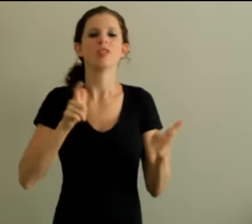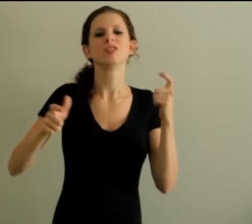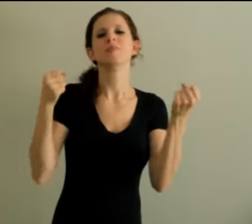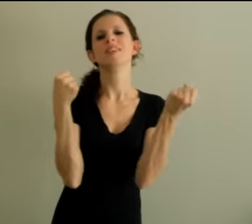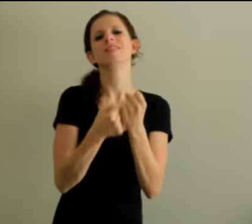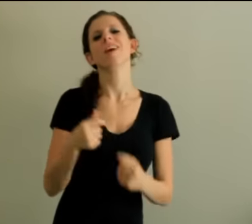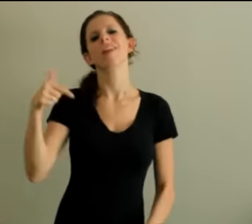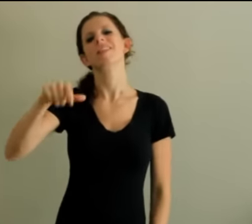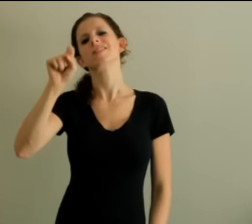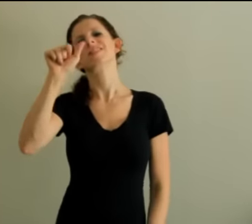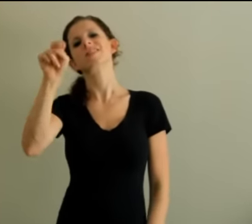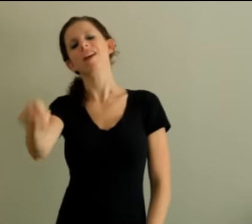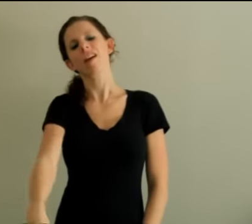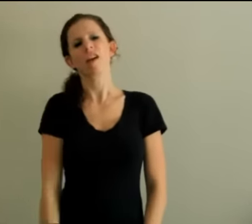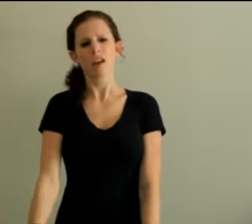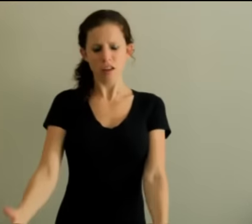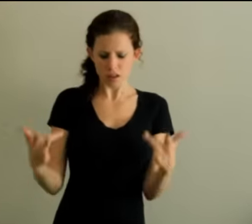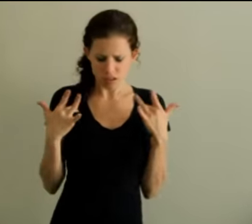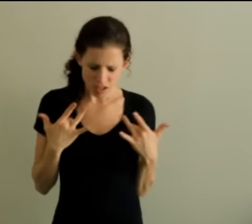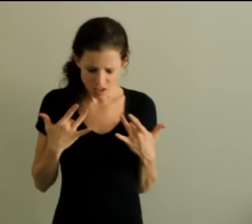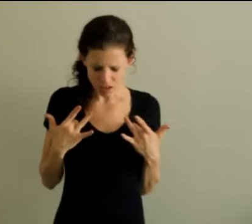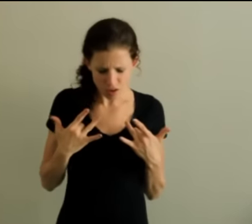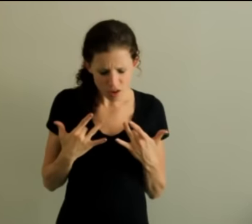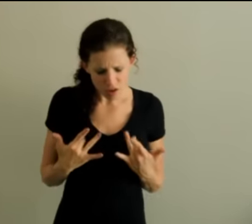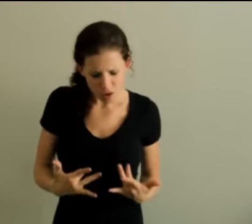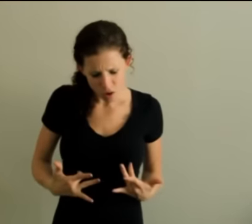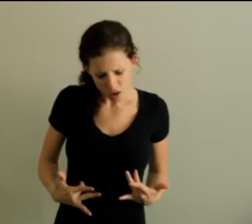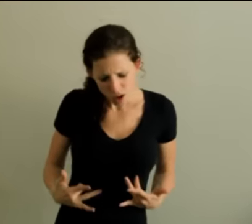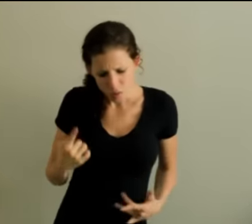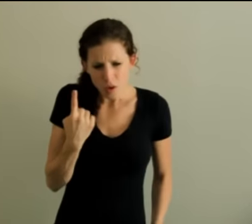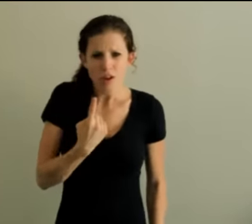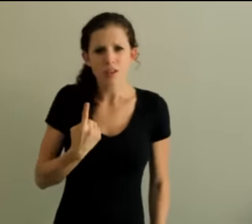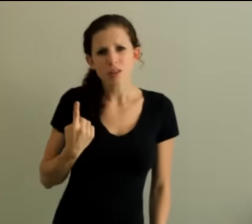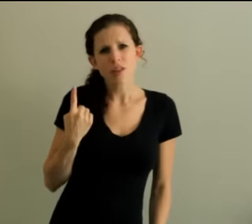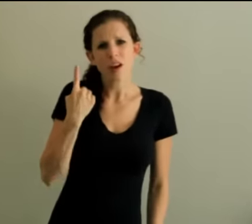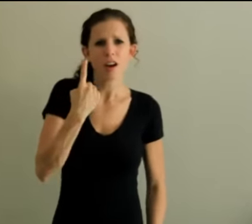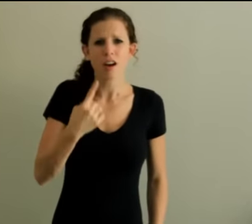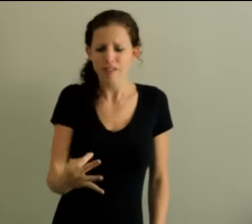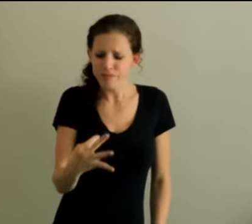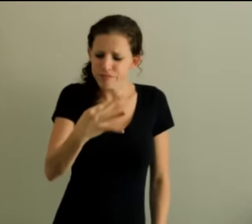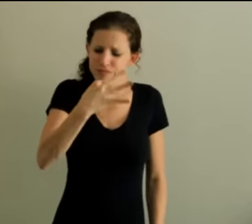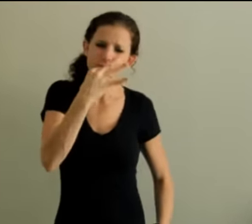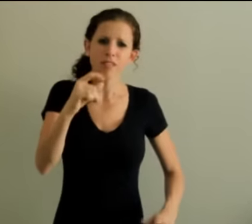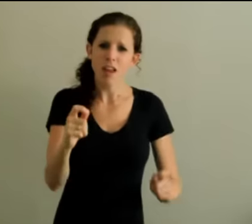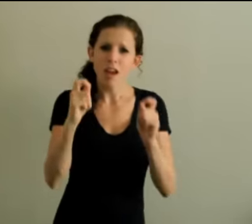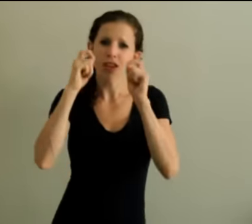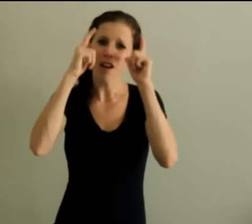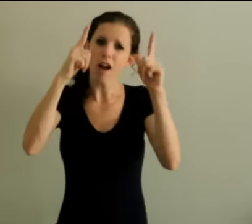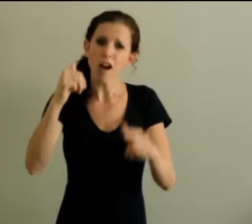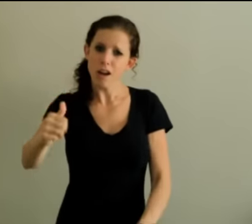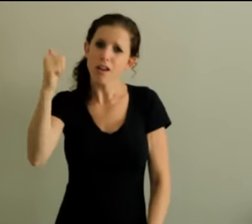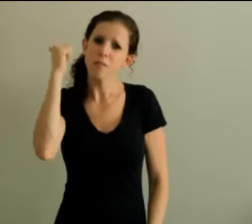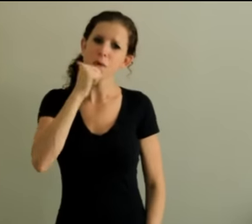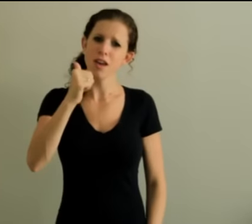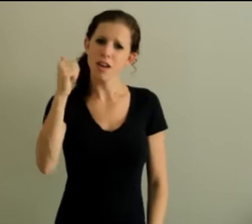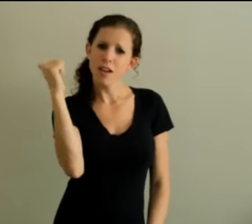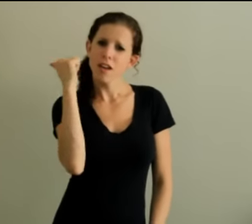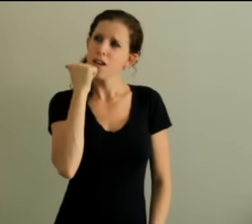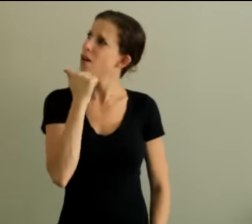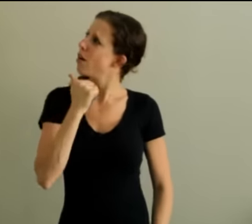truly yours, your biggest fan, this is Stan My tears don't go to one day at night But I don't care at